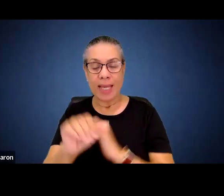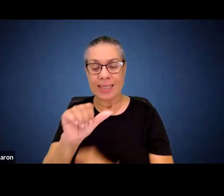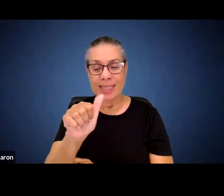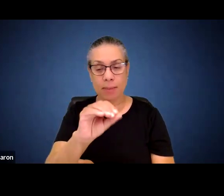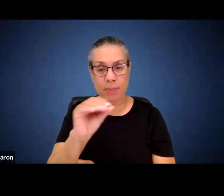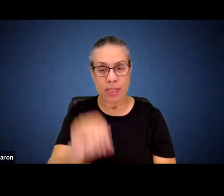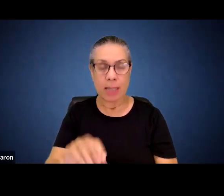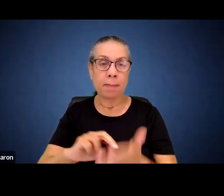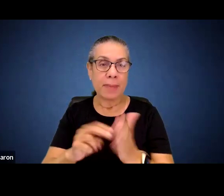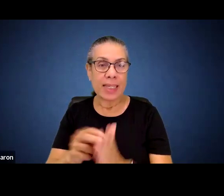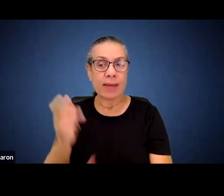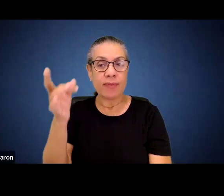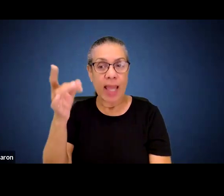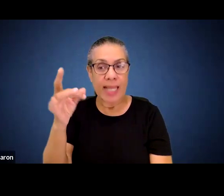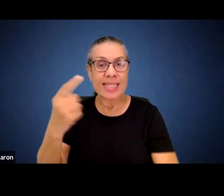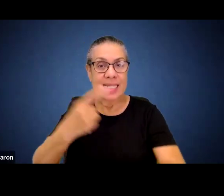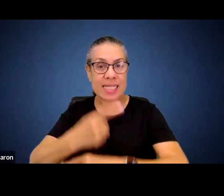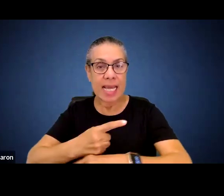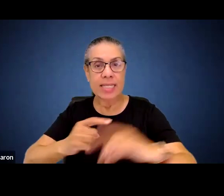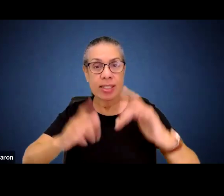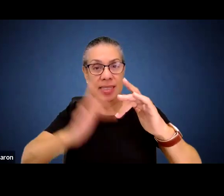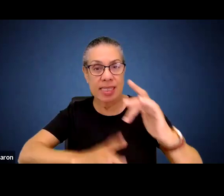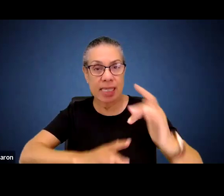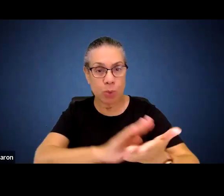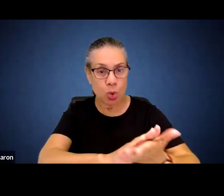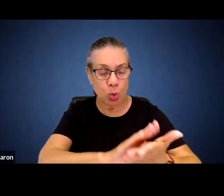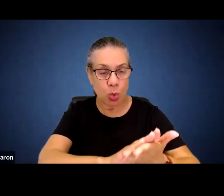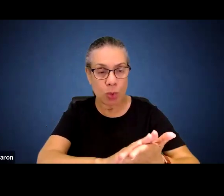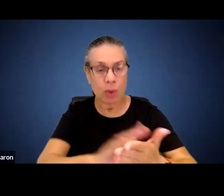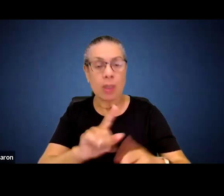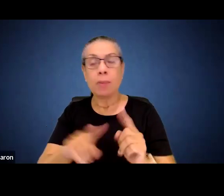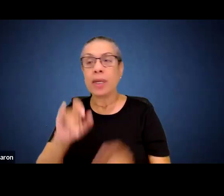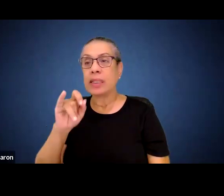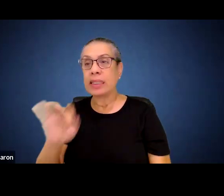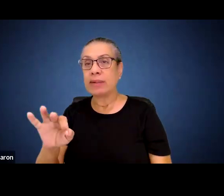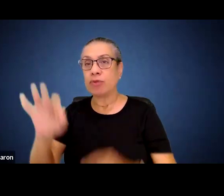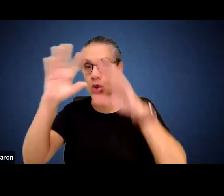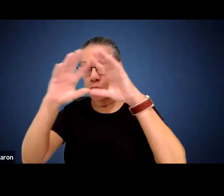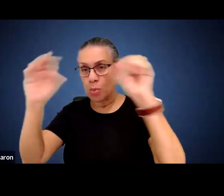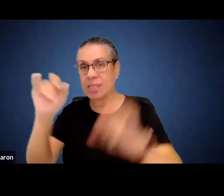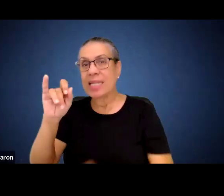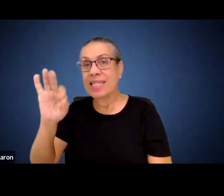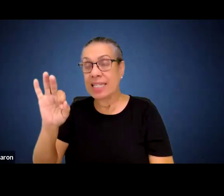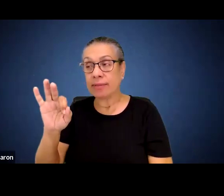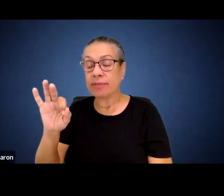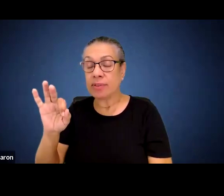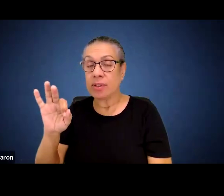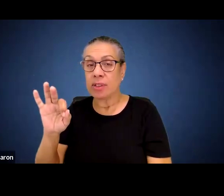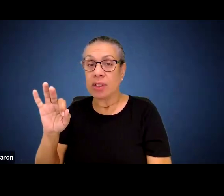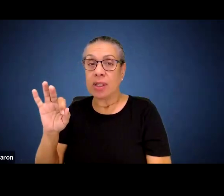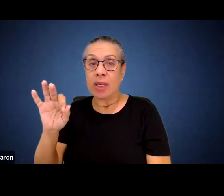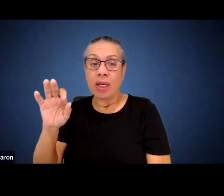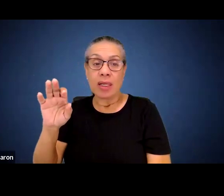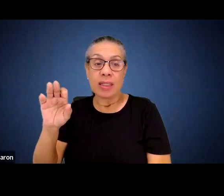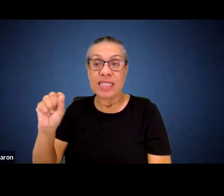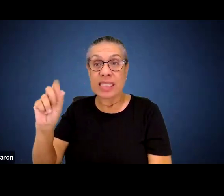days of missing school. And one of the things, I know if the superintendent was here, she would very much emphasize the